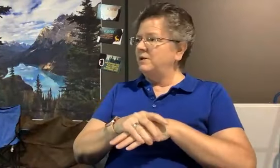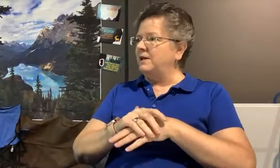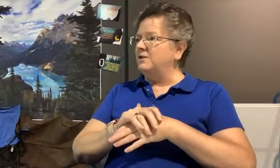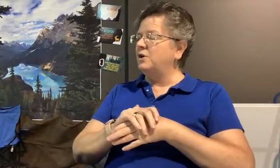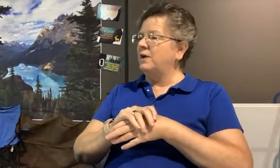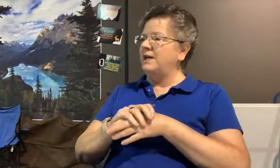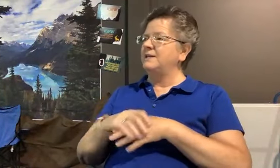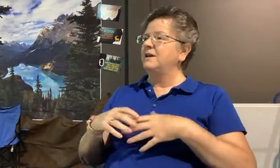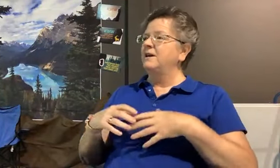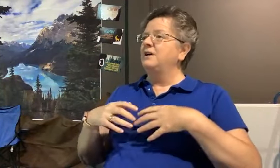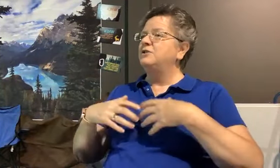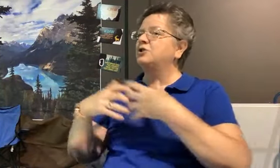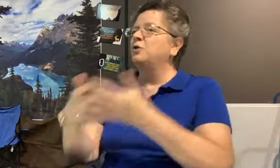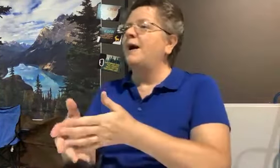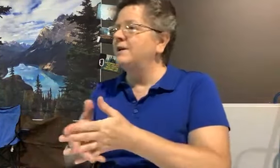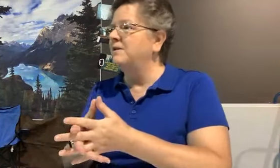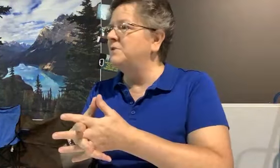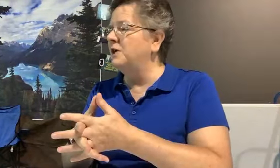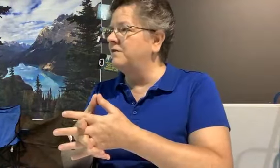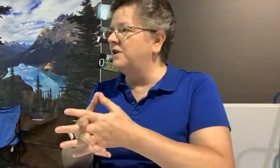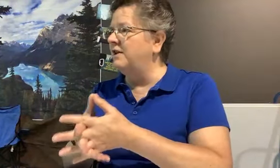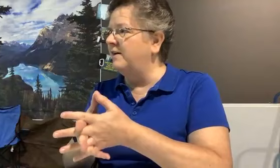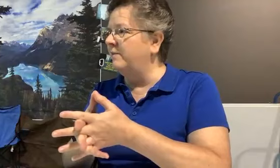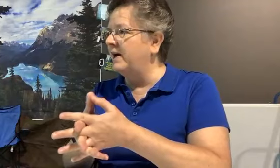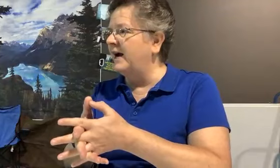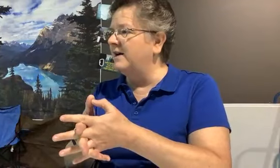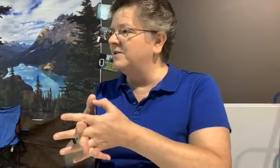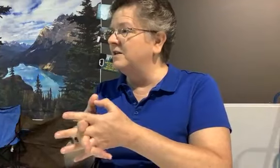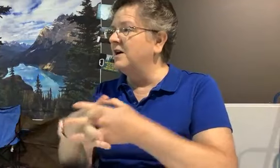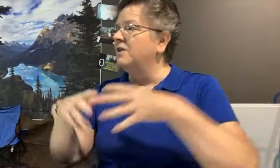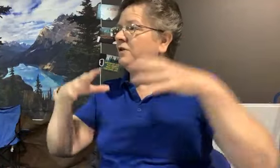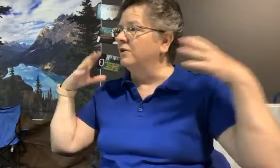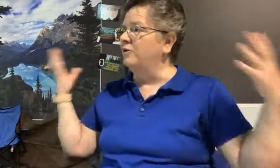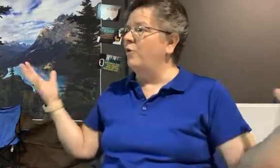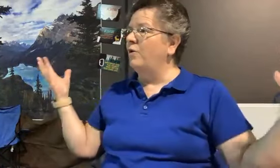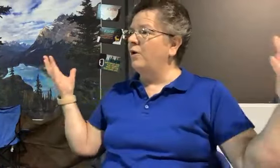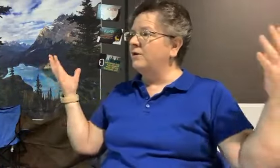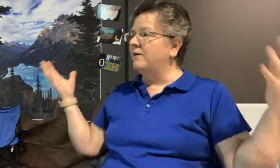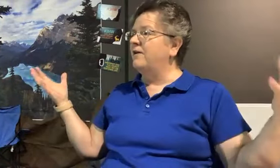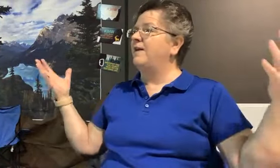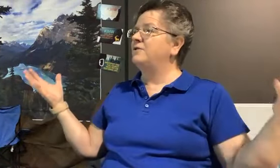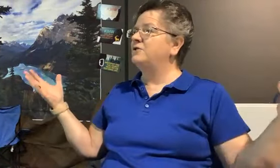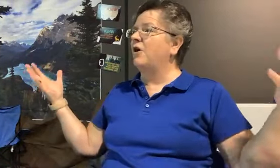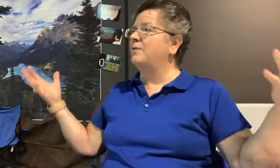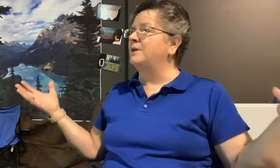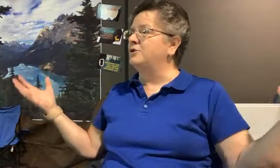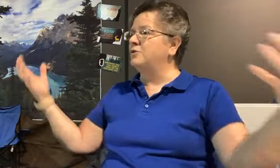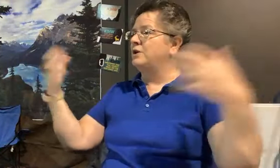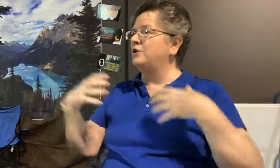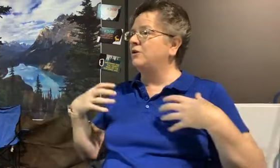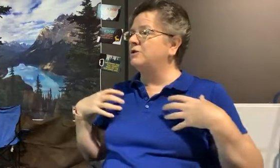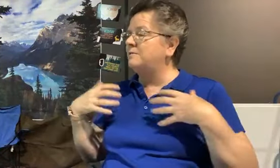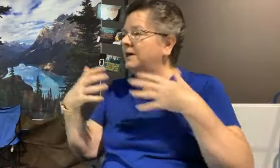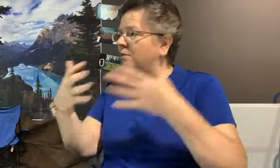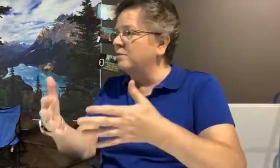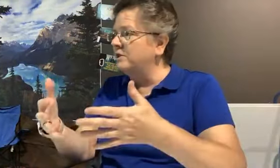it. So he's describing himself to them as the Lord of heaven's armies. You return to me, I will return